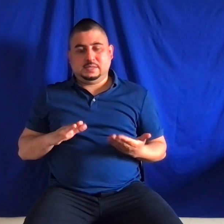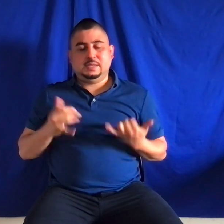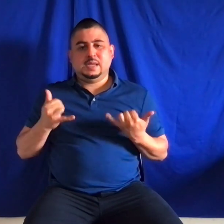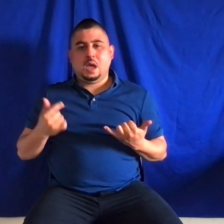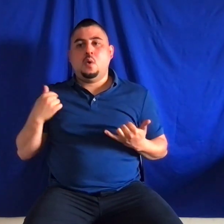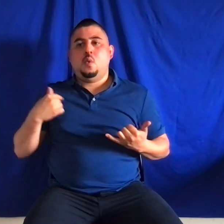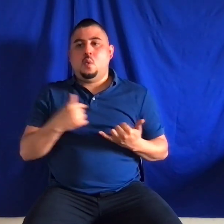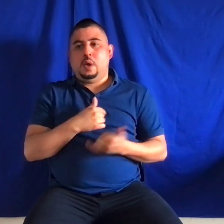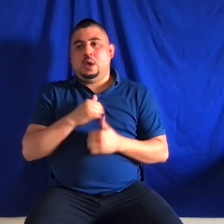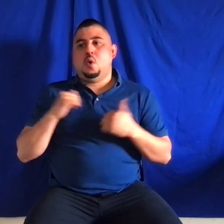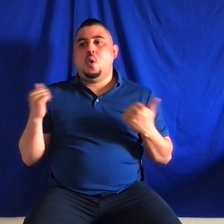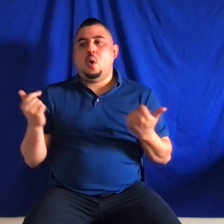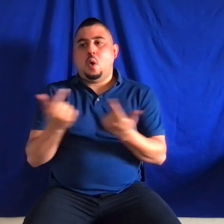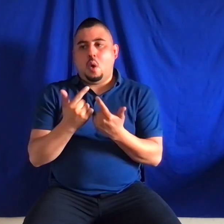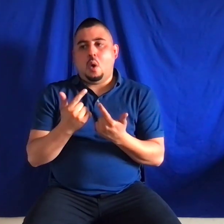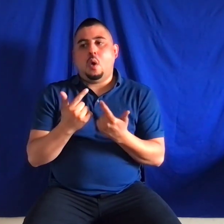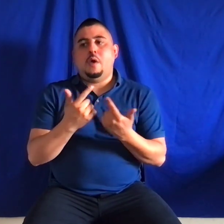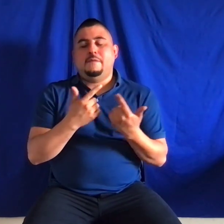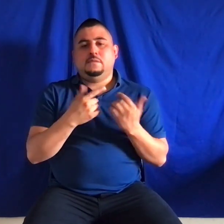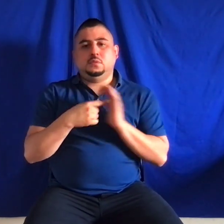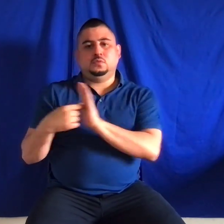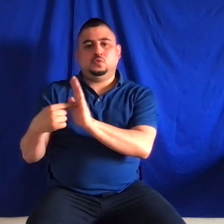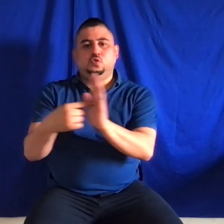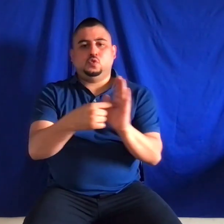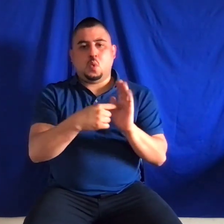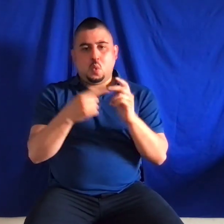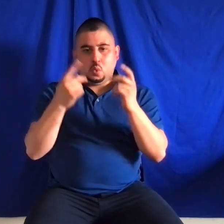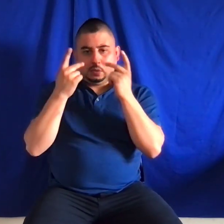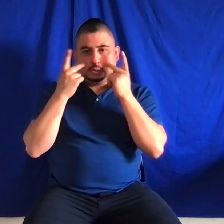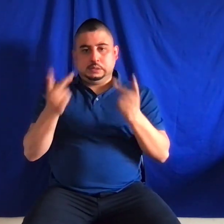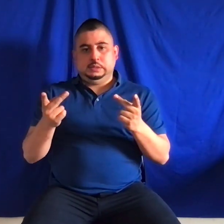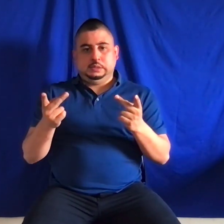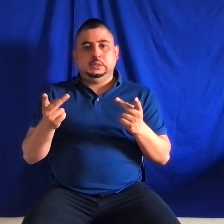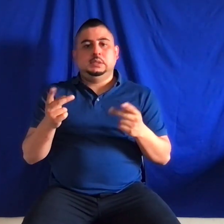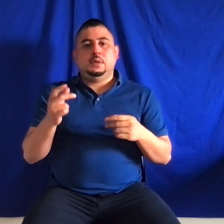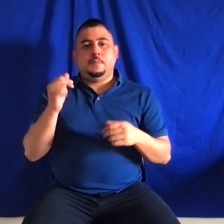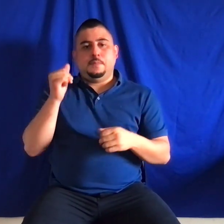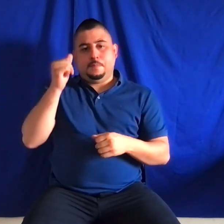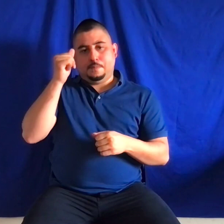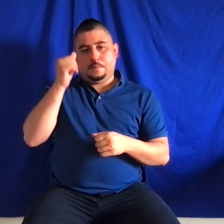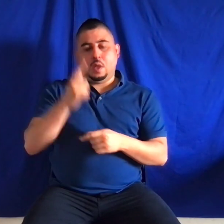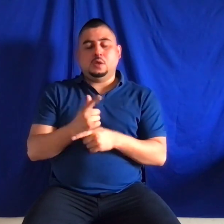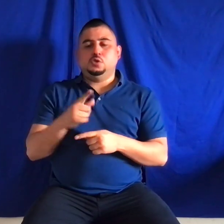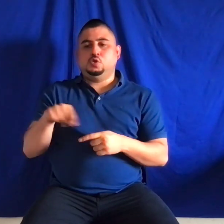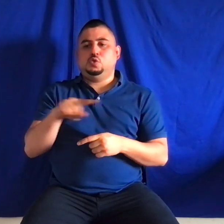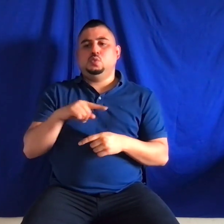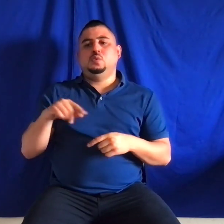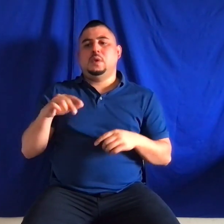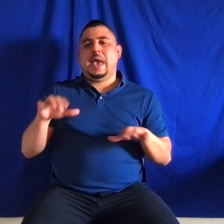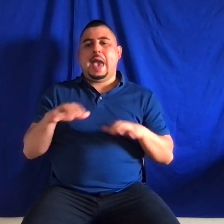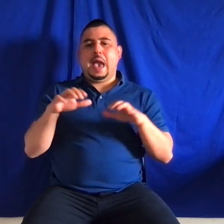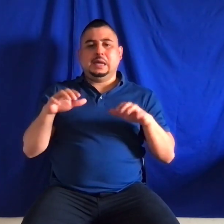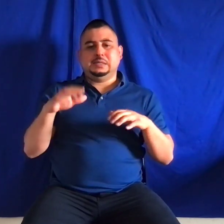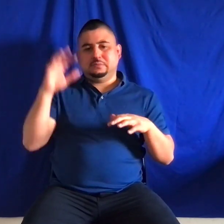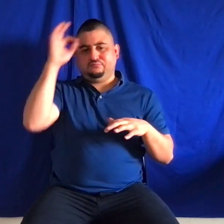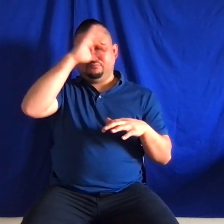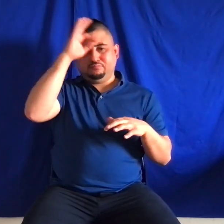witnesses. Now I know, brothers, that you acted out of ignorance, just as your leaders